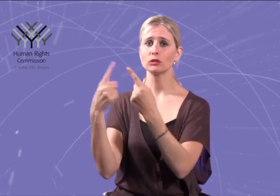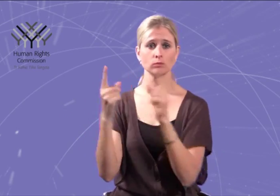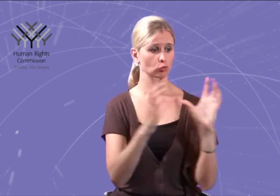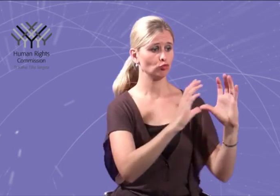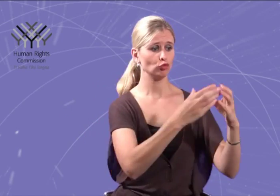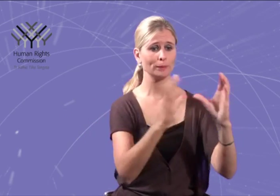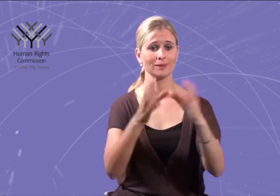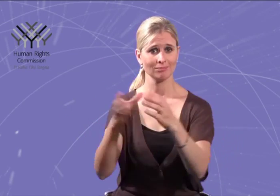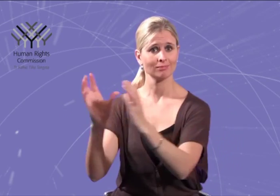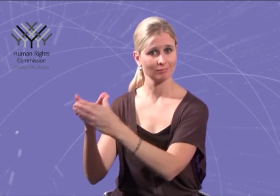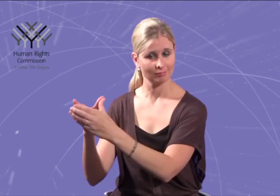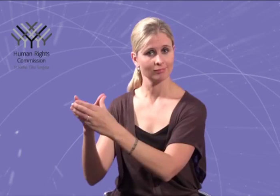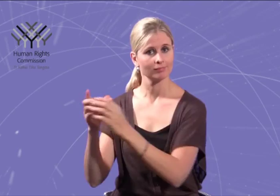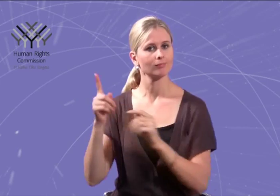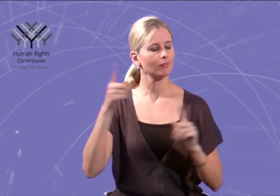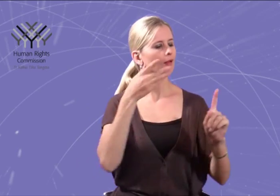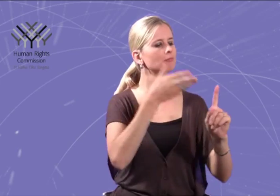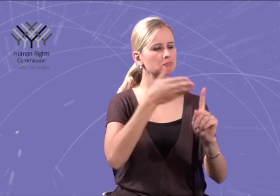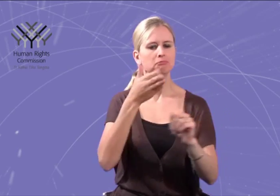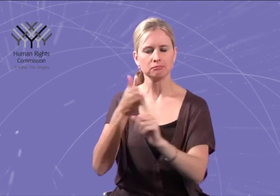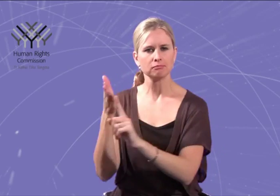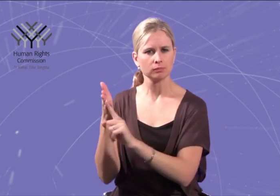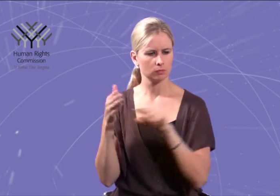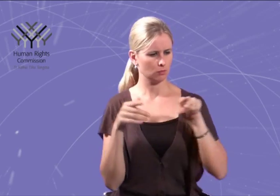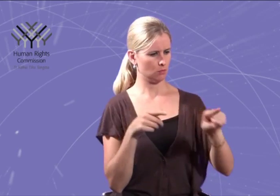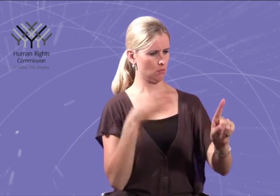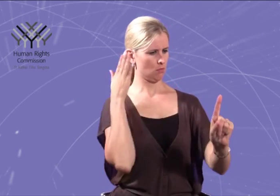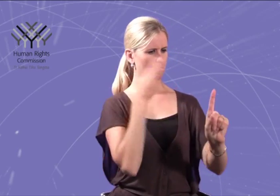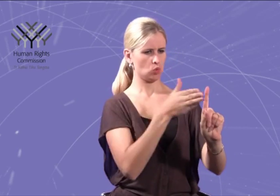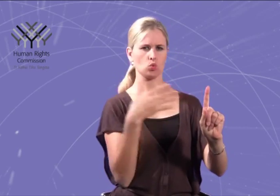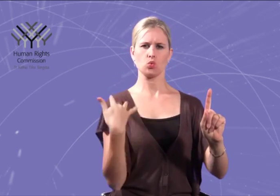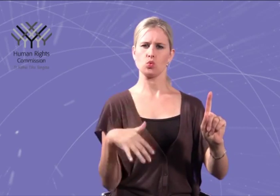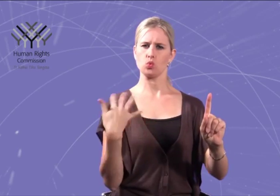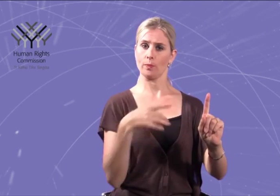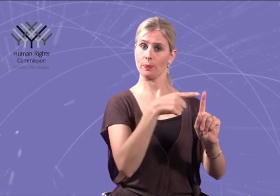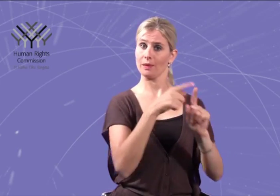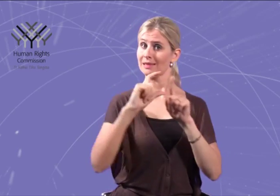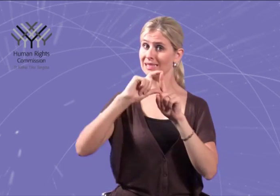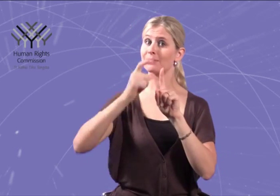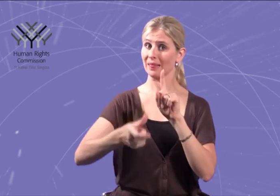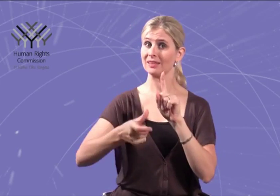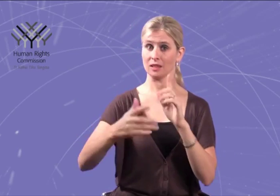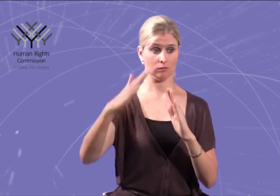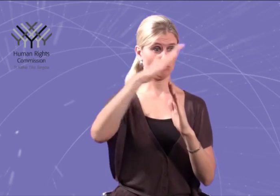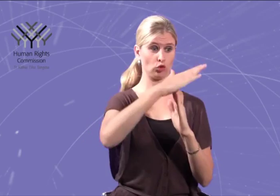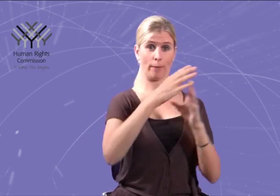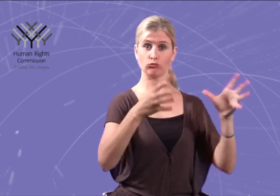The Commission has identified disabled people as one of the most disadvantaged groups in